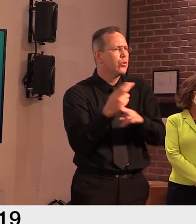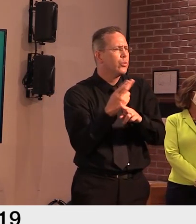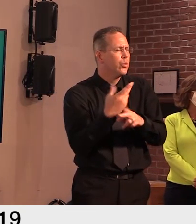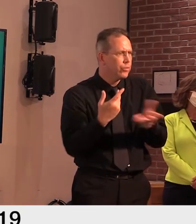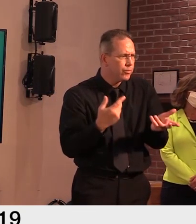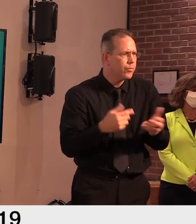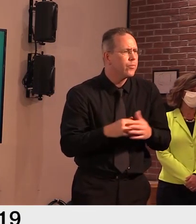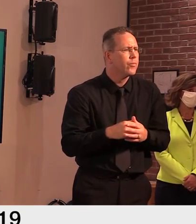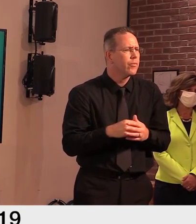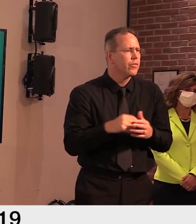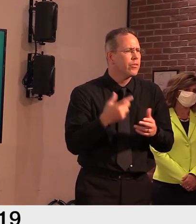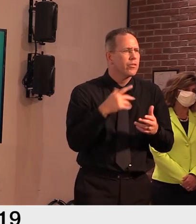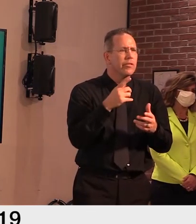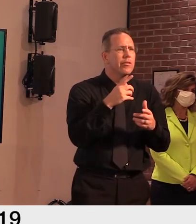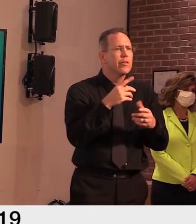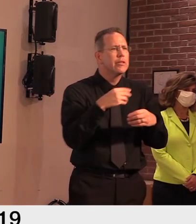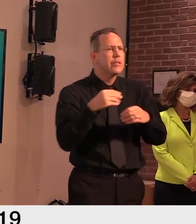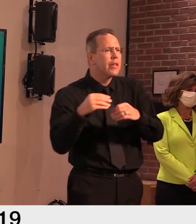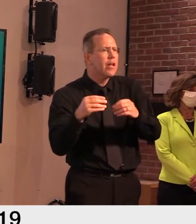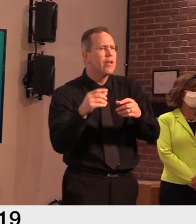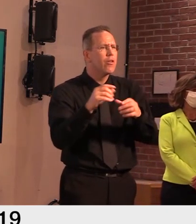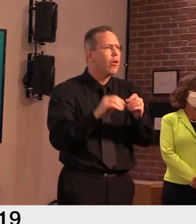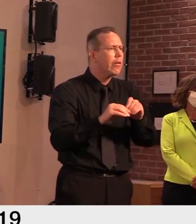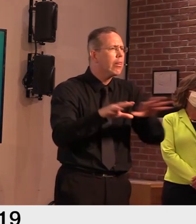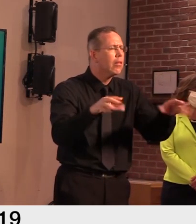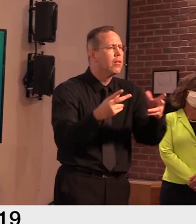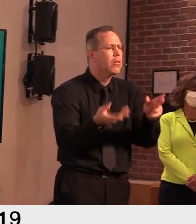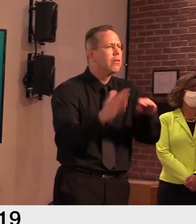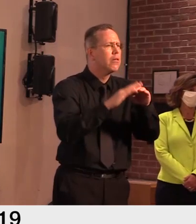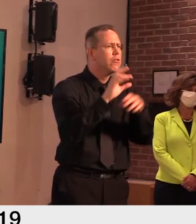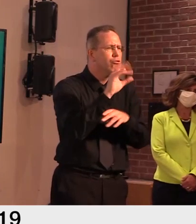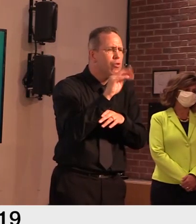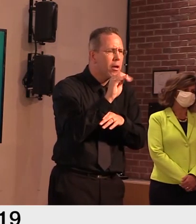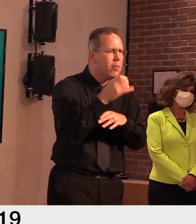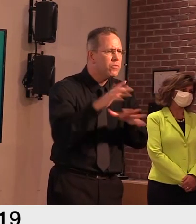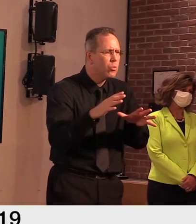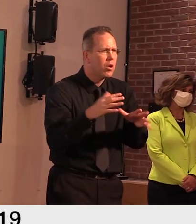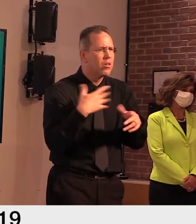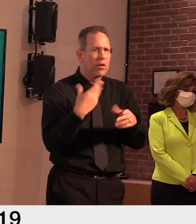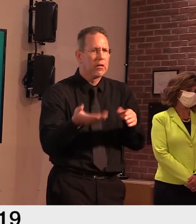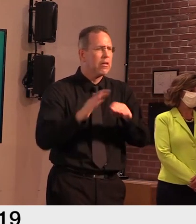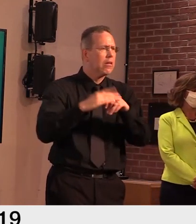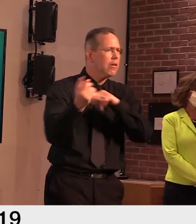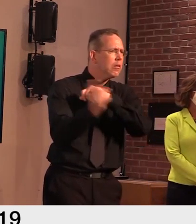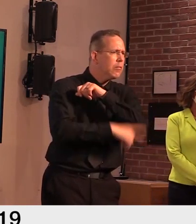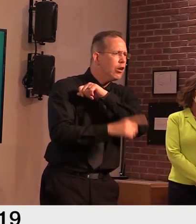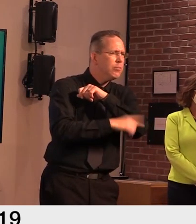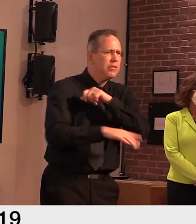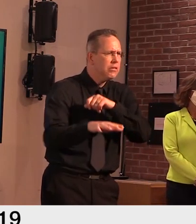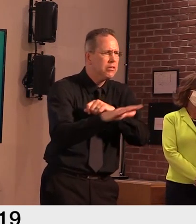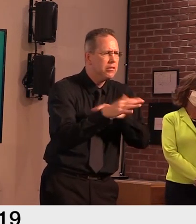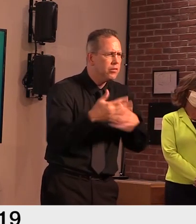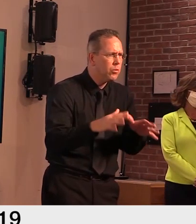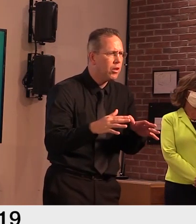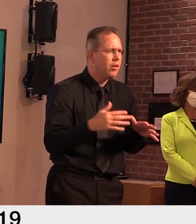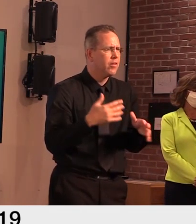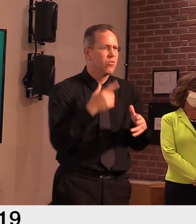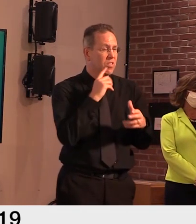approach that very much mirrors a public health approach to not only drugs, but a variety of things that end